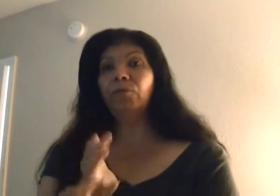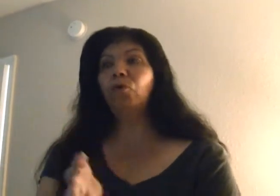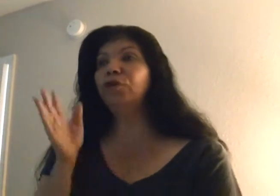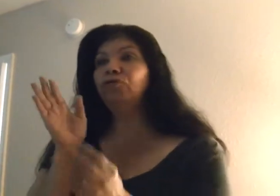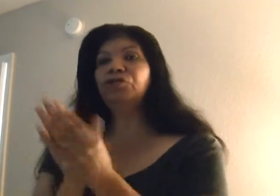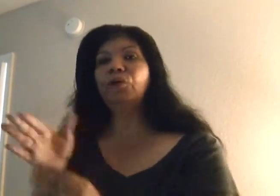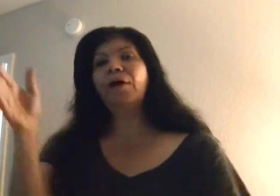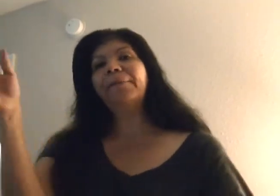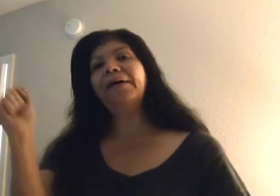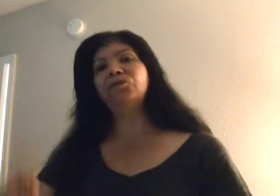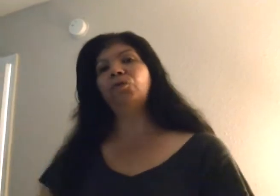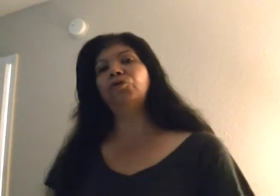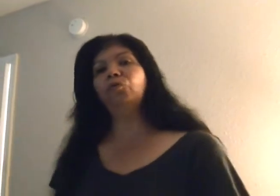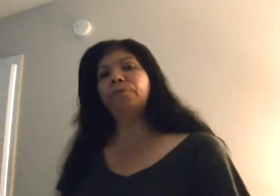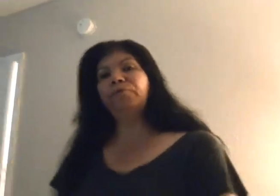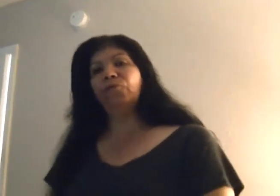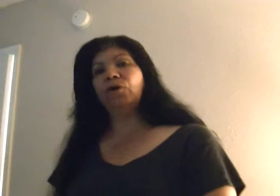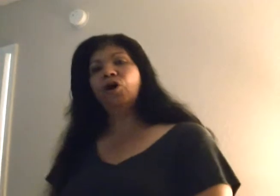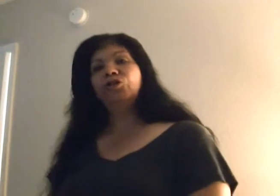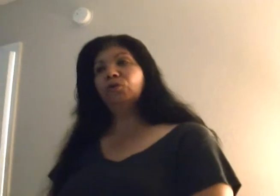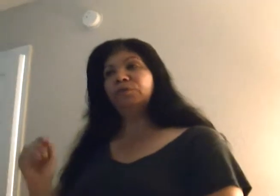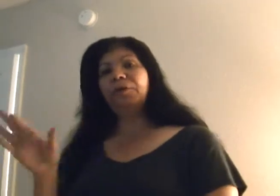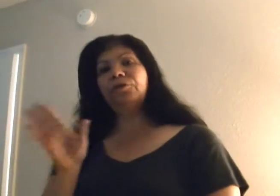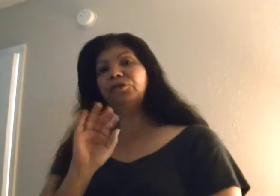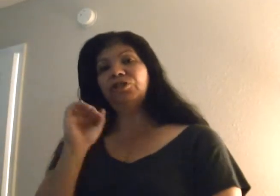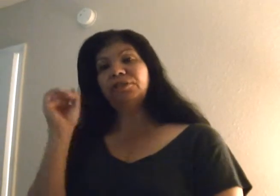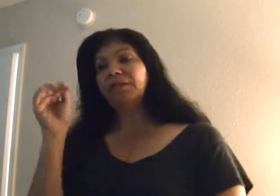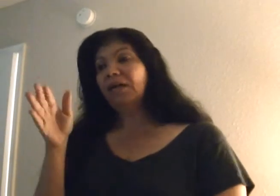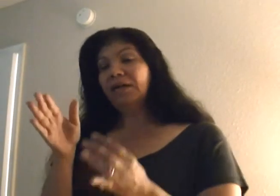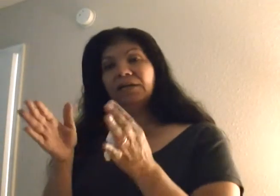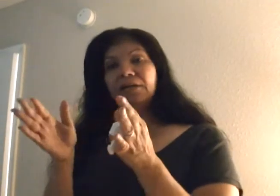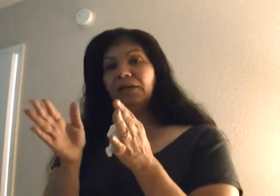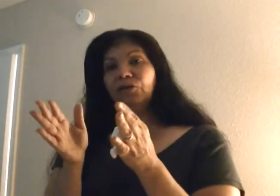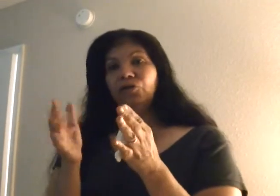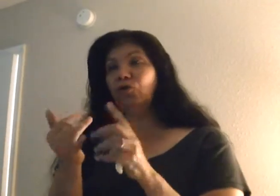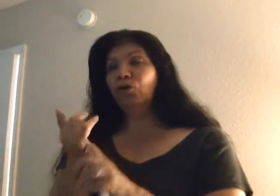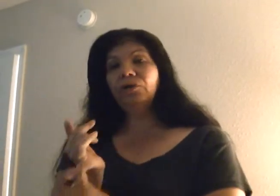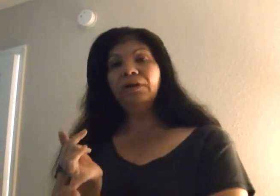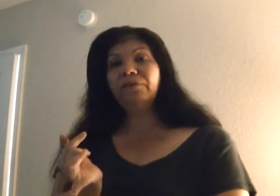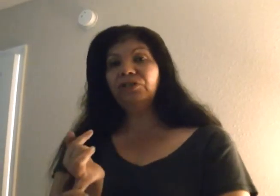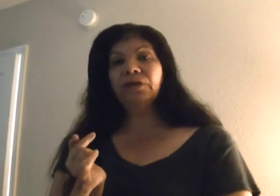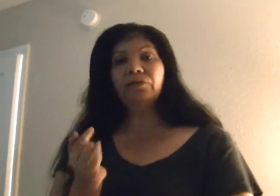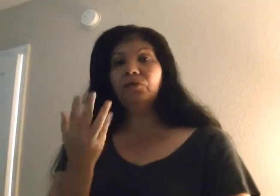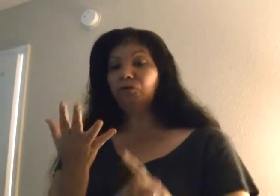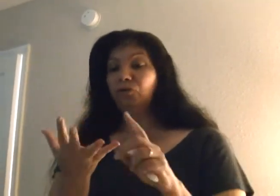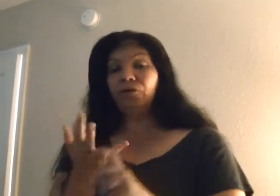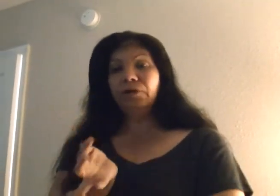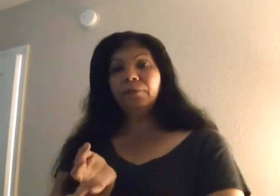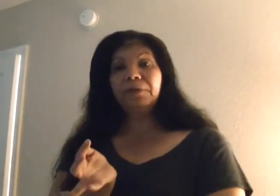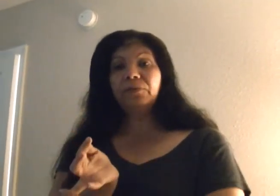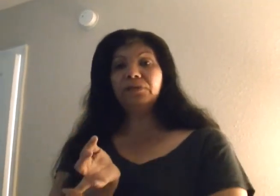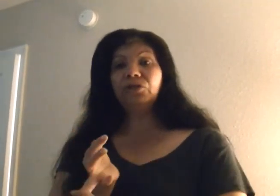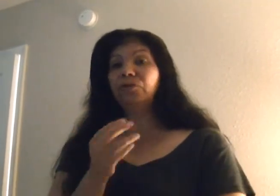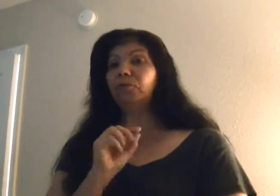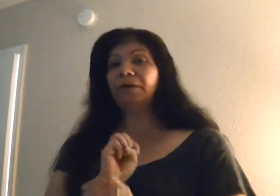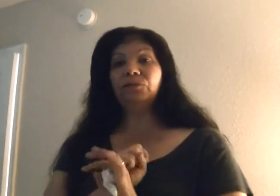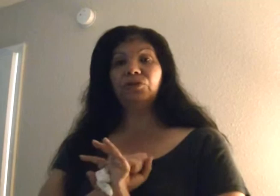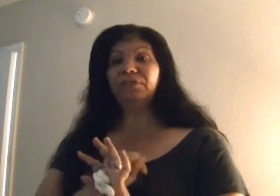morning, you start right back to where you were before. So it's better to just get it right. You know you love each other. You know you're going to be with each other. You might as well just say,